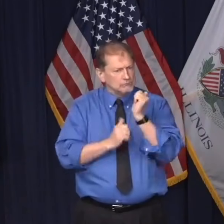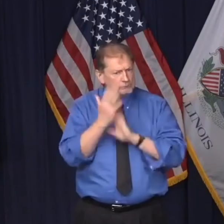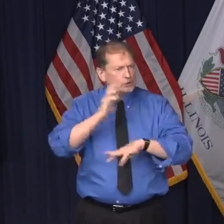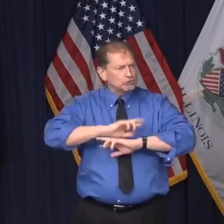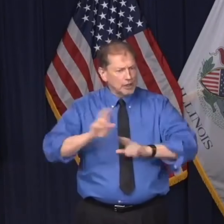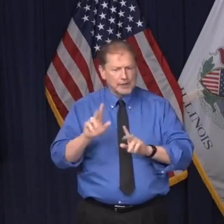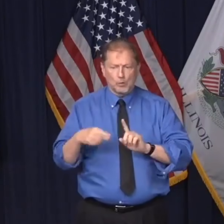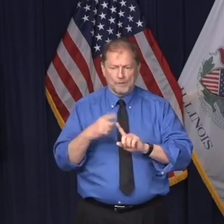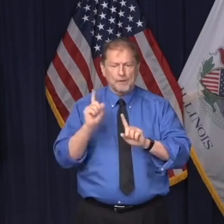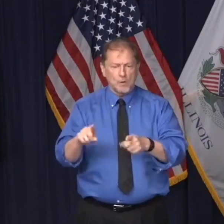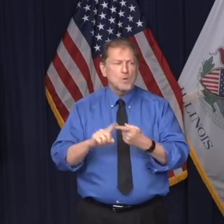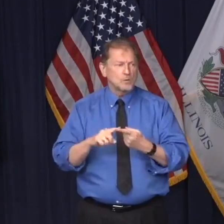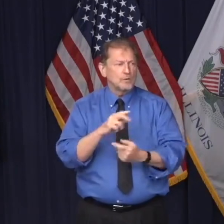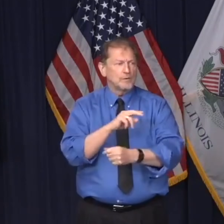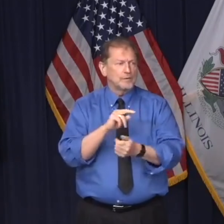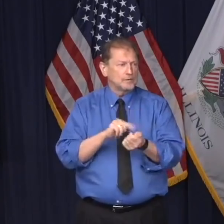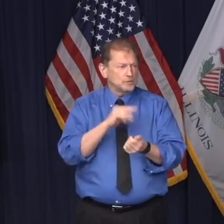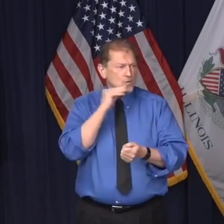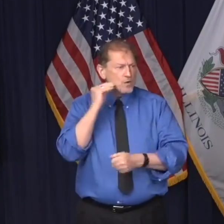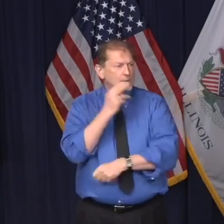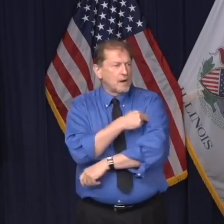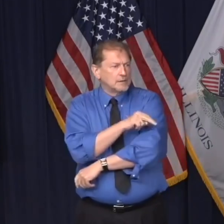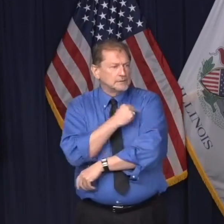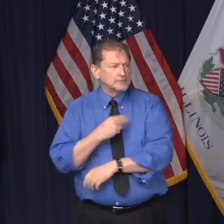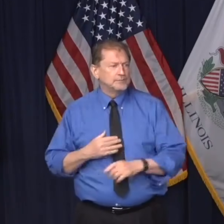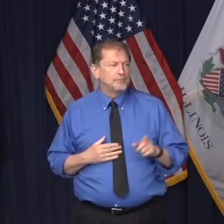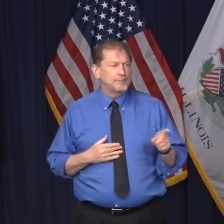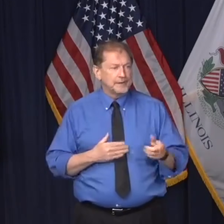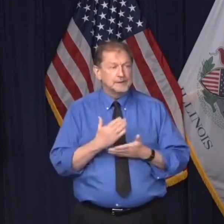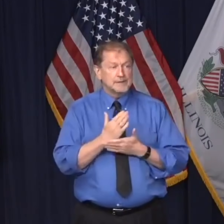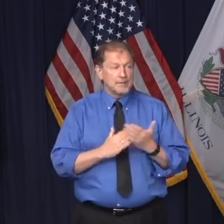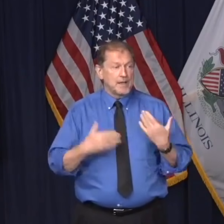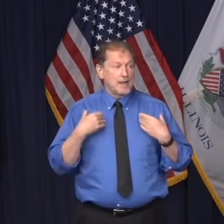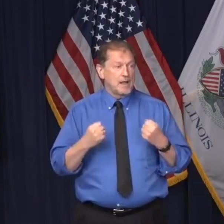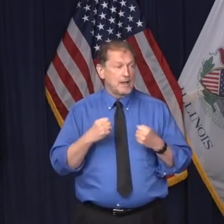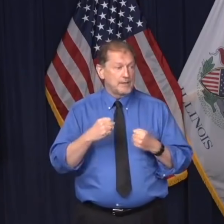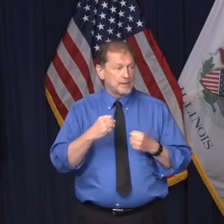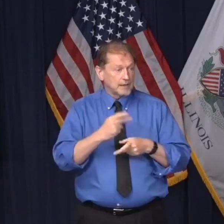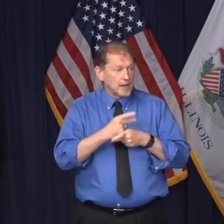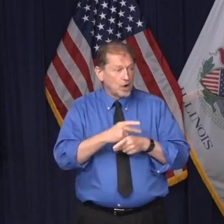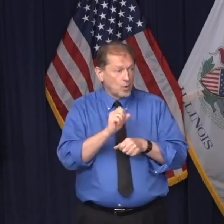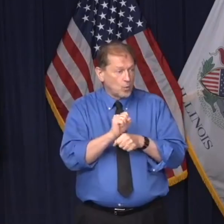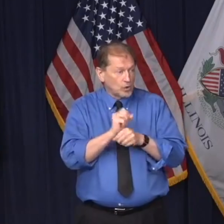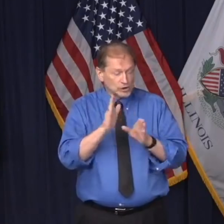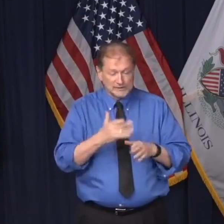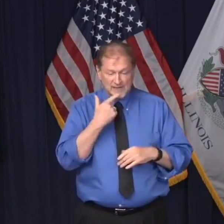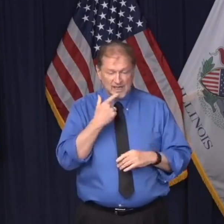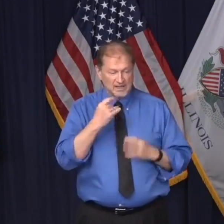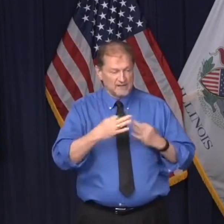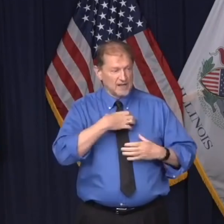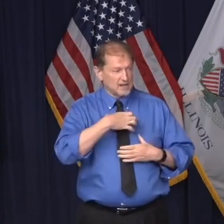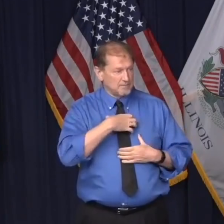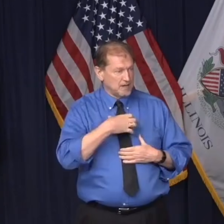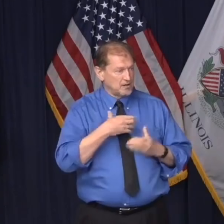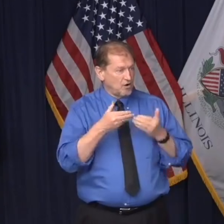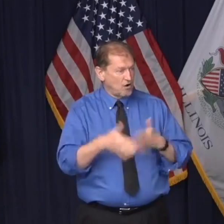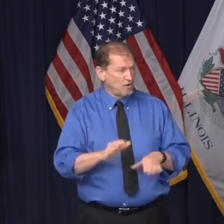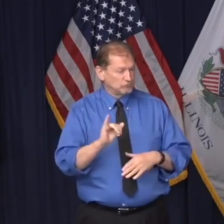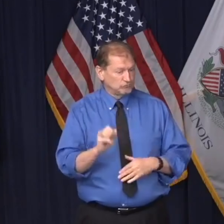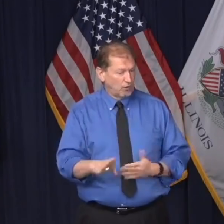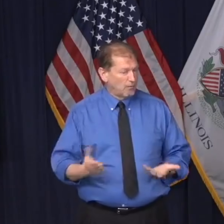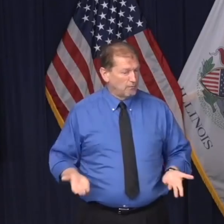their healthcare facility. What about those stories about those healthcare workers? They complain. Some of them say they're losing their jobs if they're complaining too